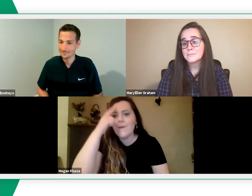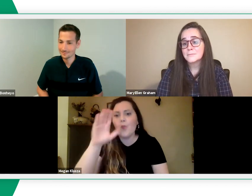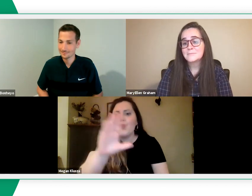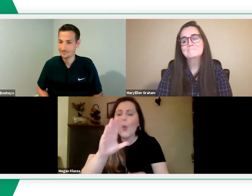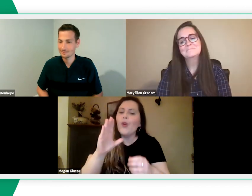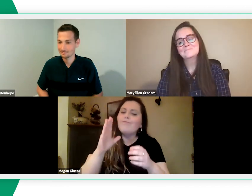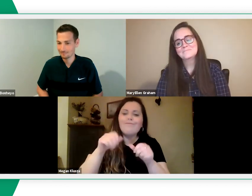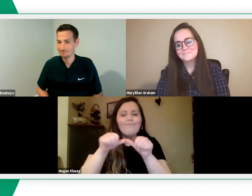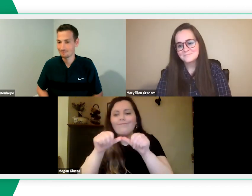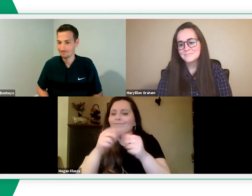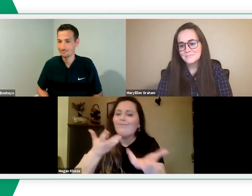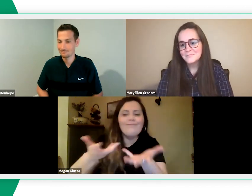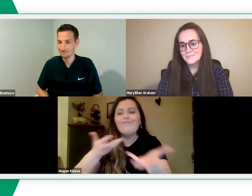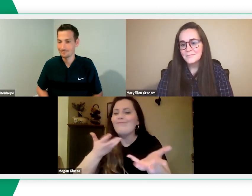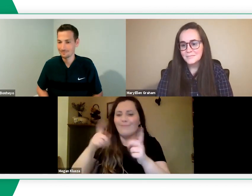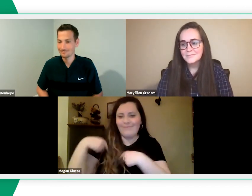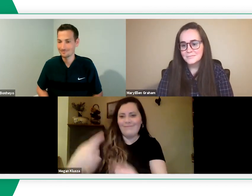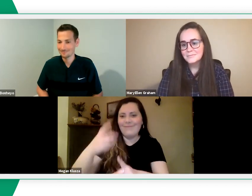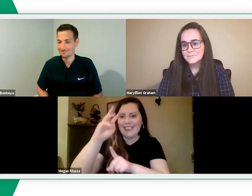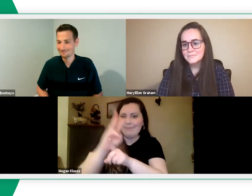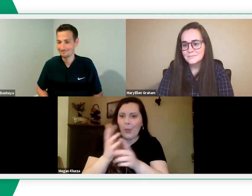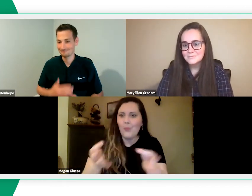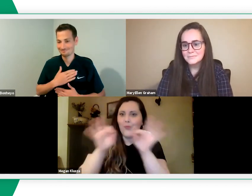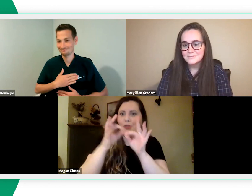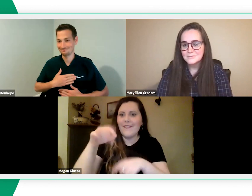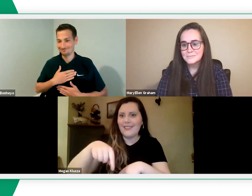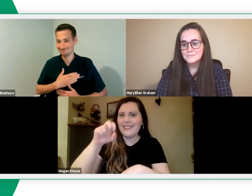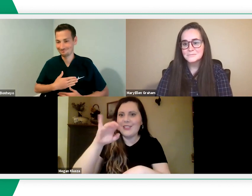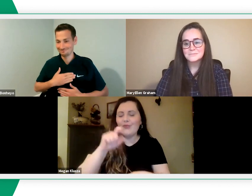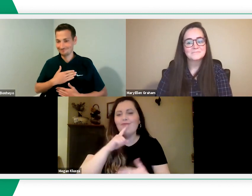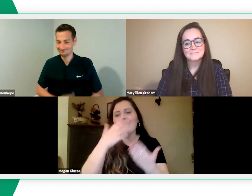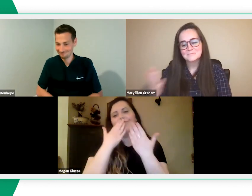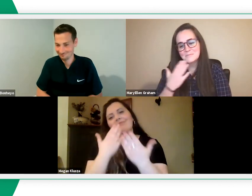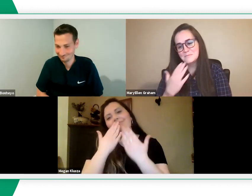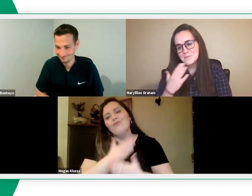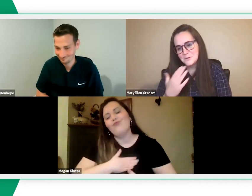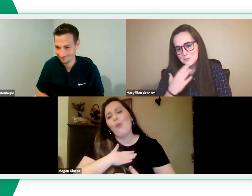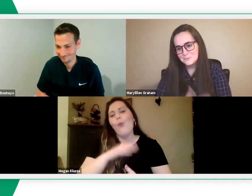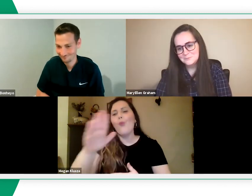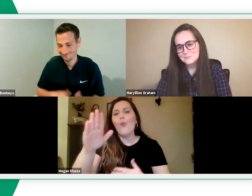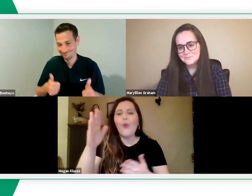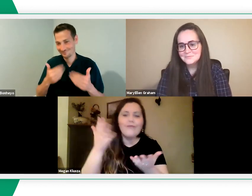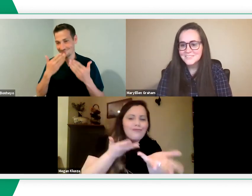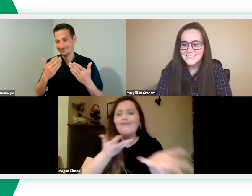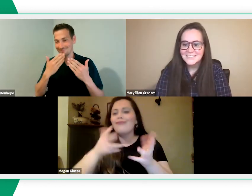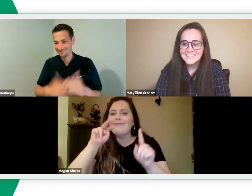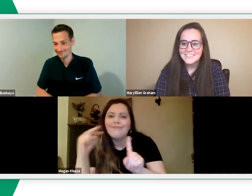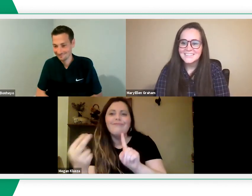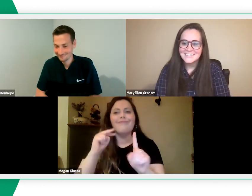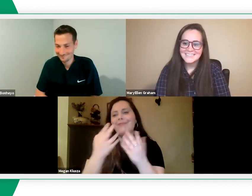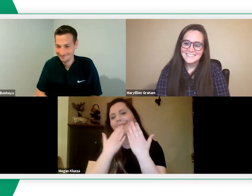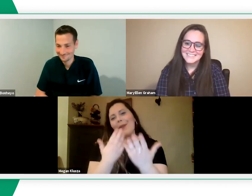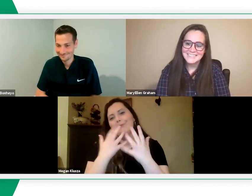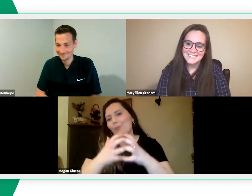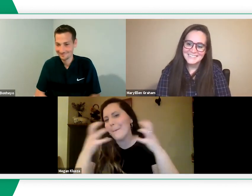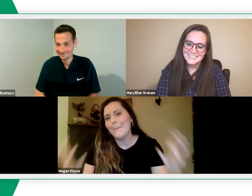time to thank Mary Ellen and Todd for your continued support and engagement over these last 6 months for this series. Thank you so much for